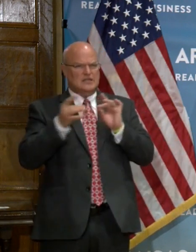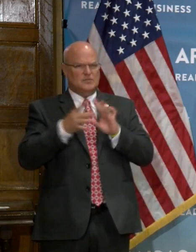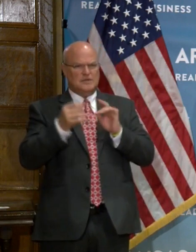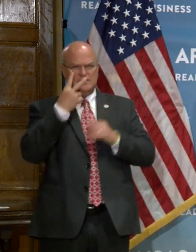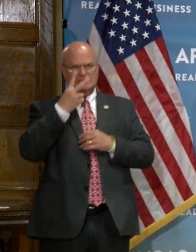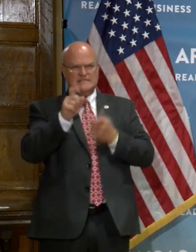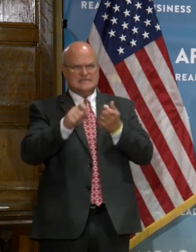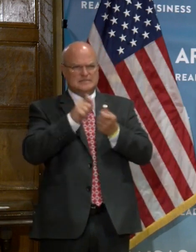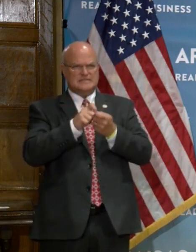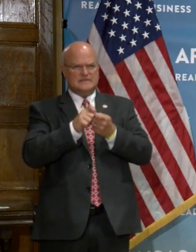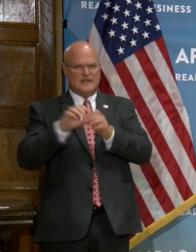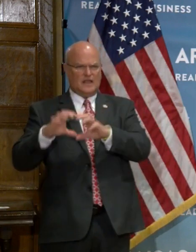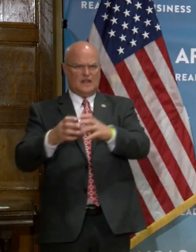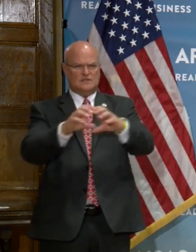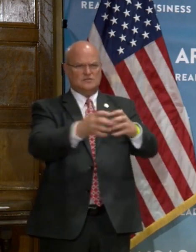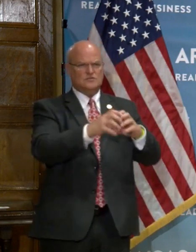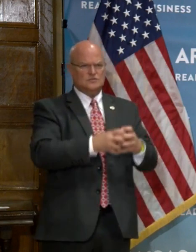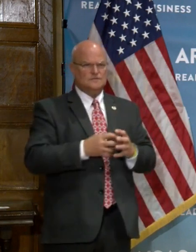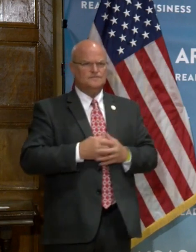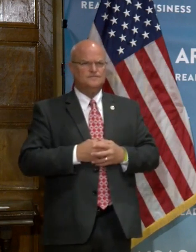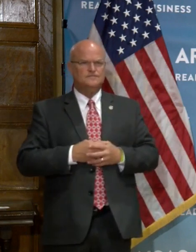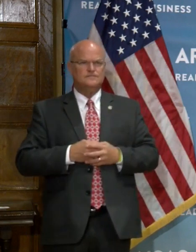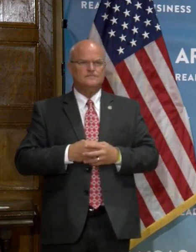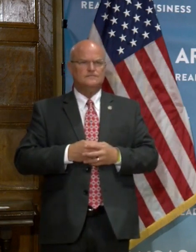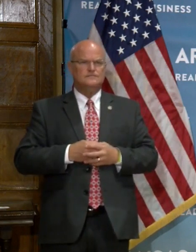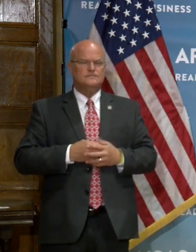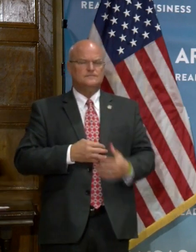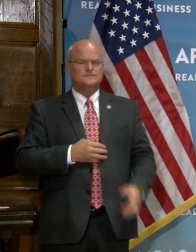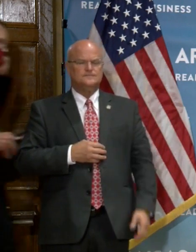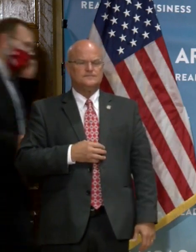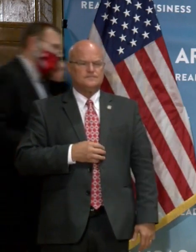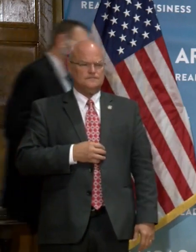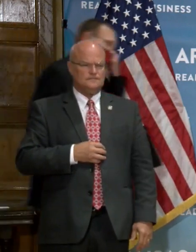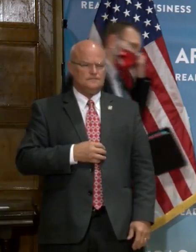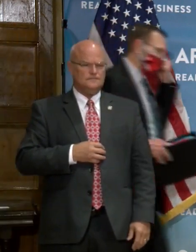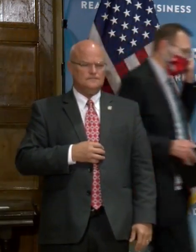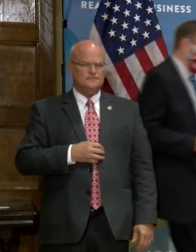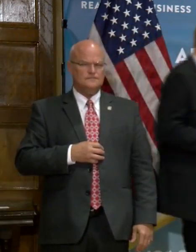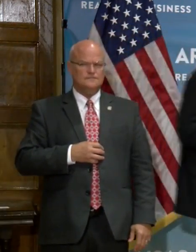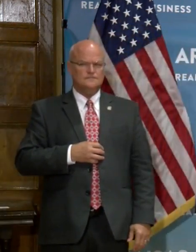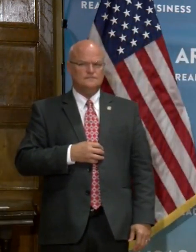seeing specific clusters. Go ahead.